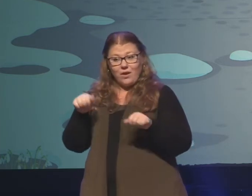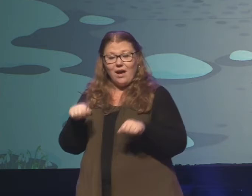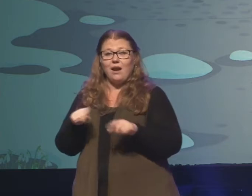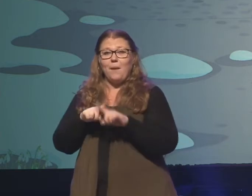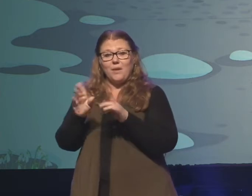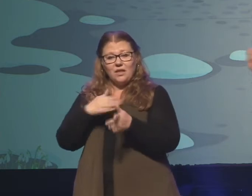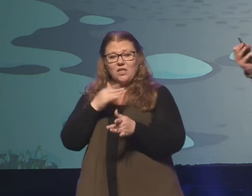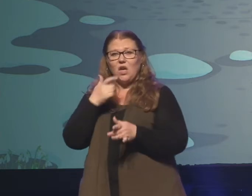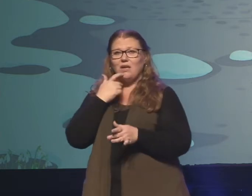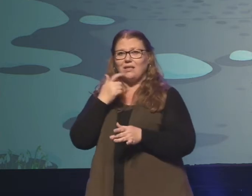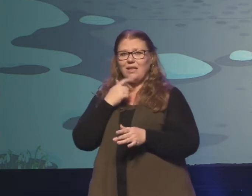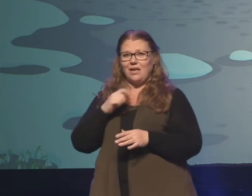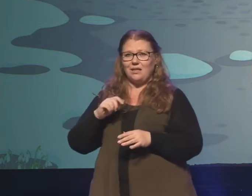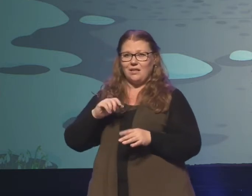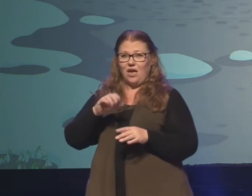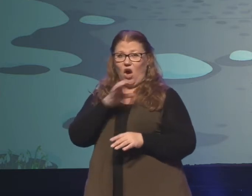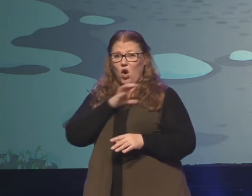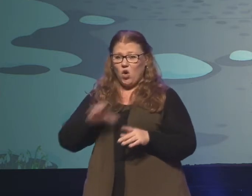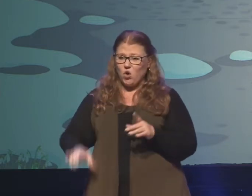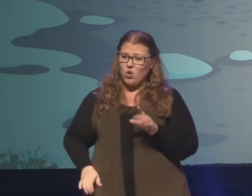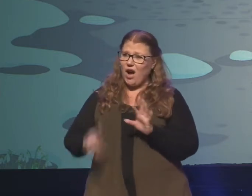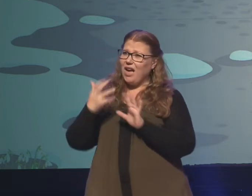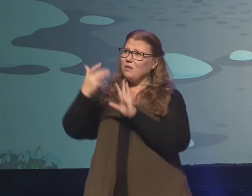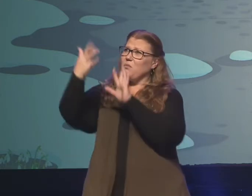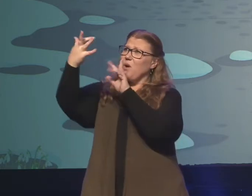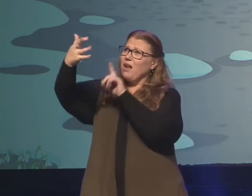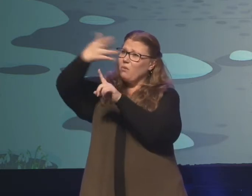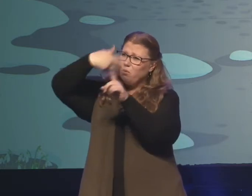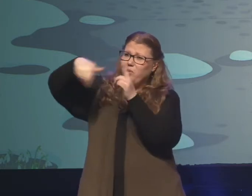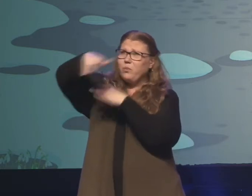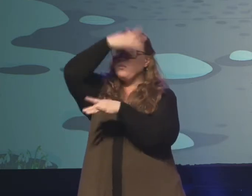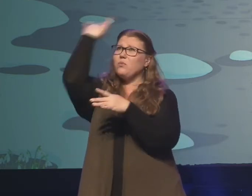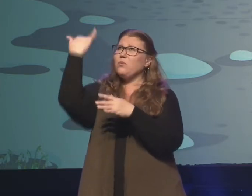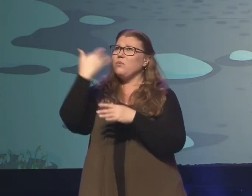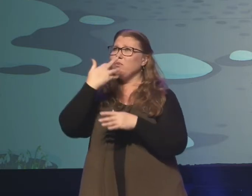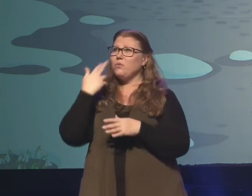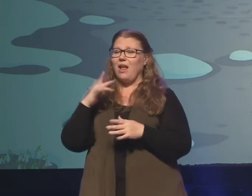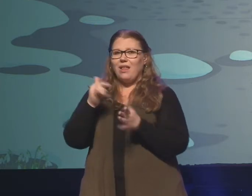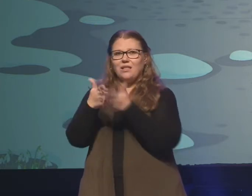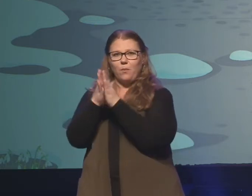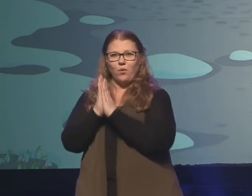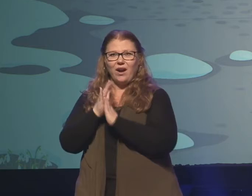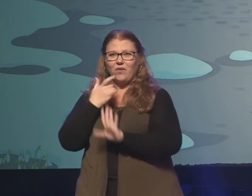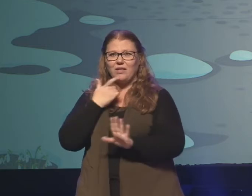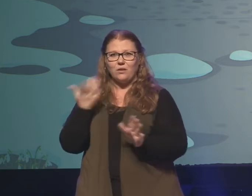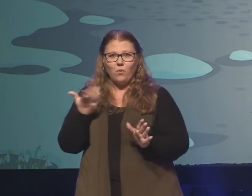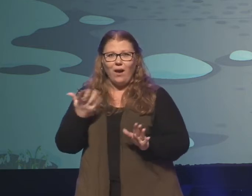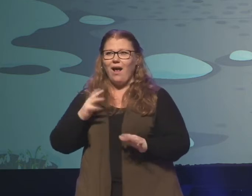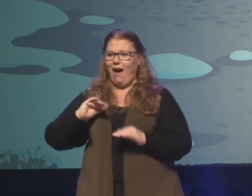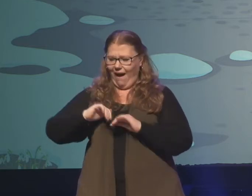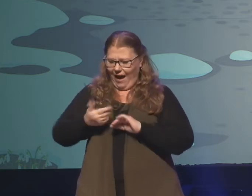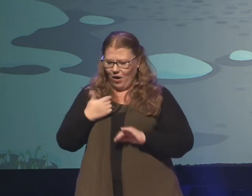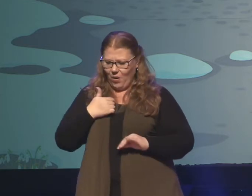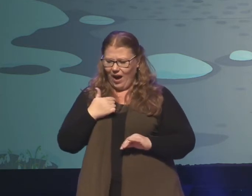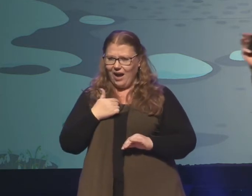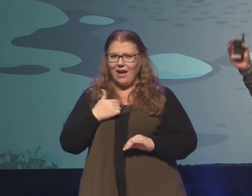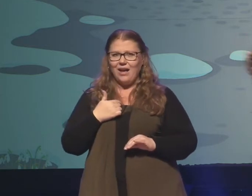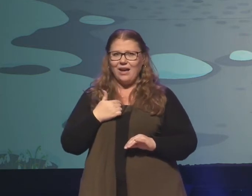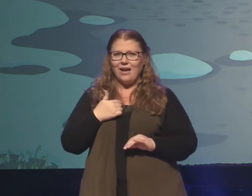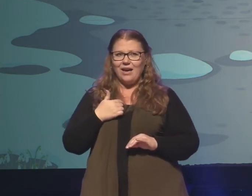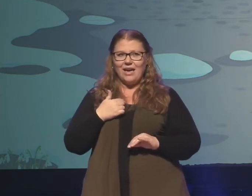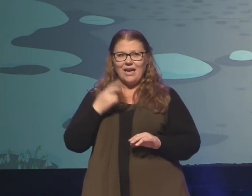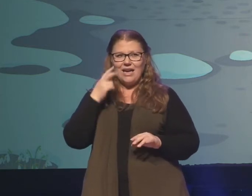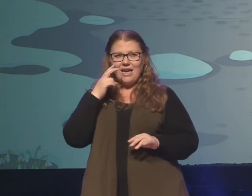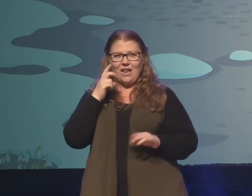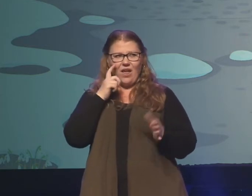this song says, Christ be all around me. Christ be all around me. And it's a prayer, really, that says, how do I see all the